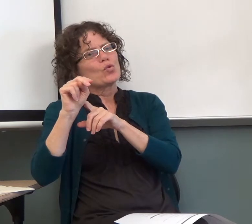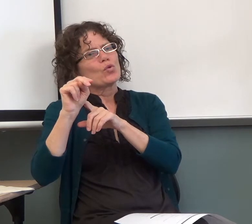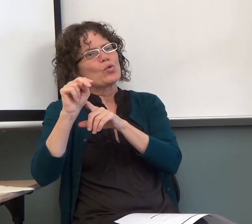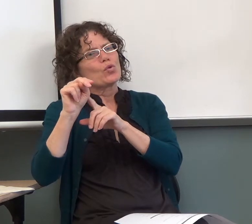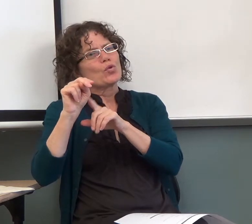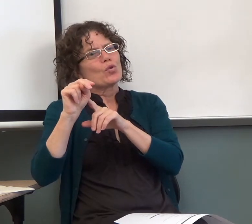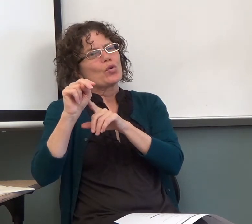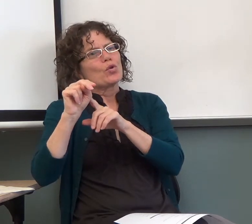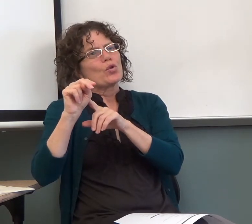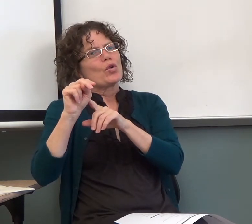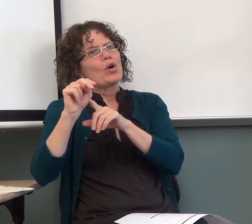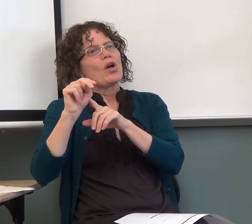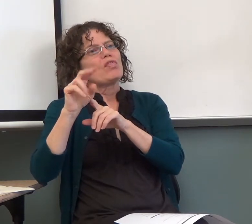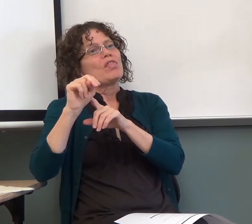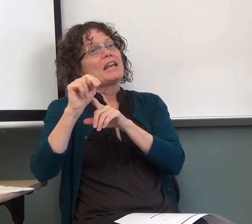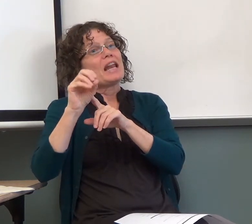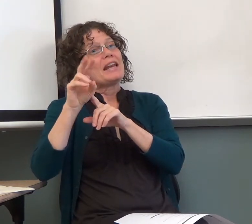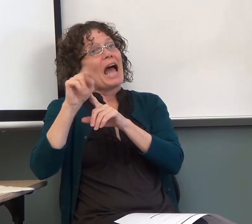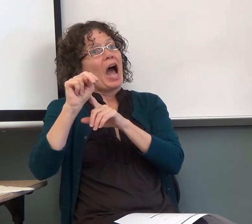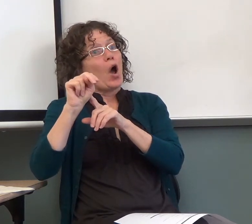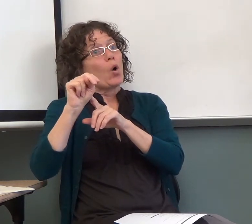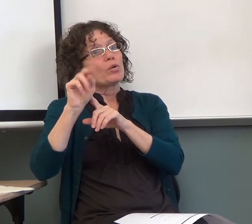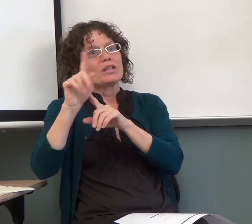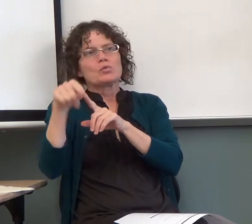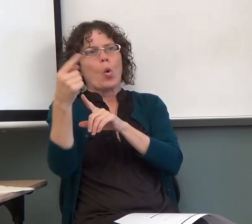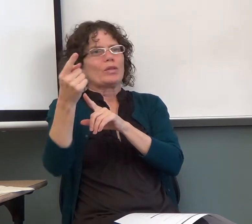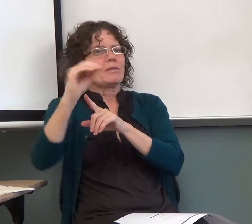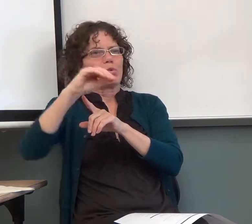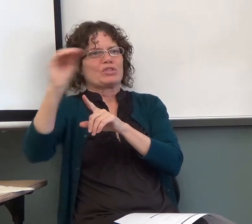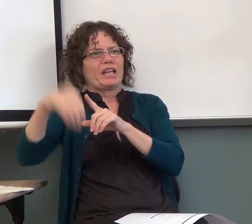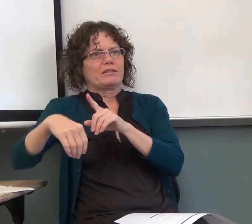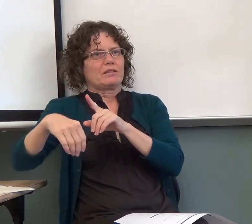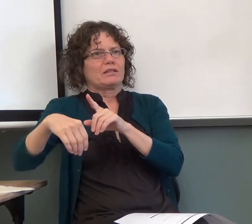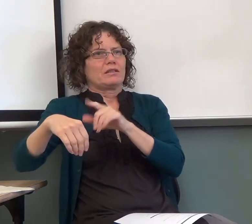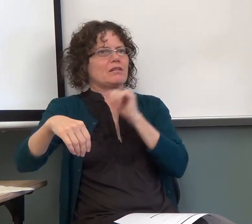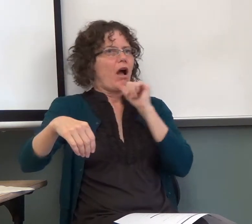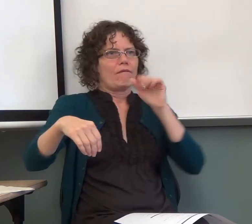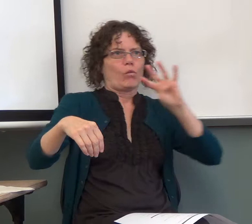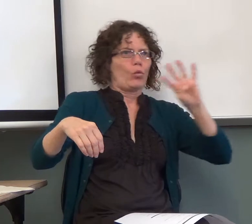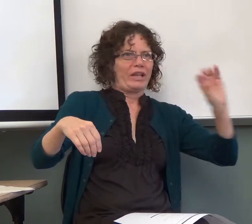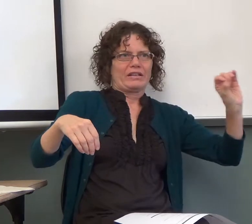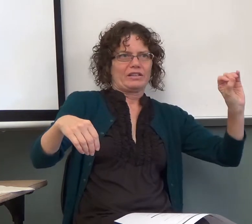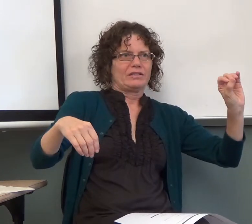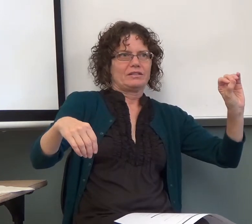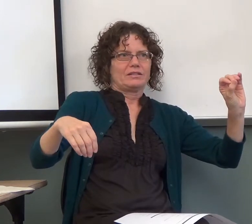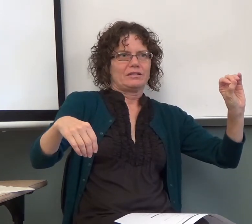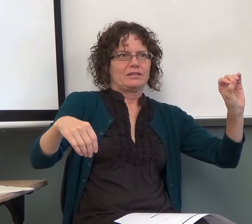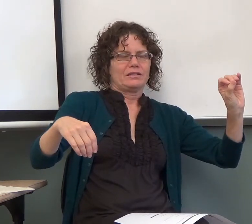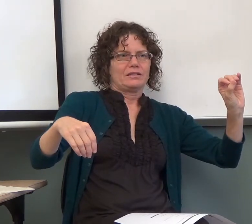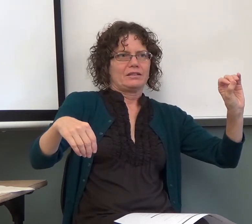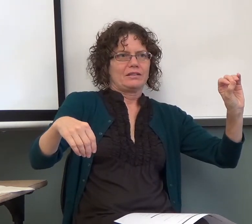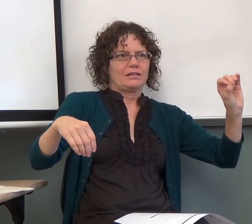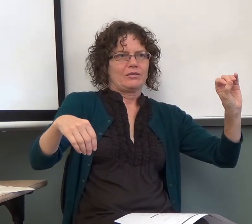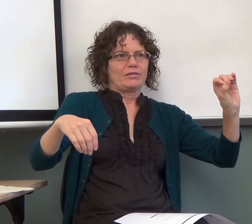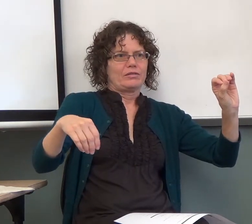see that? Yep. Okay, So just the word percent. just the word percent.